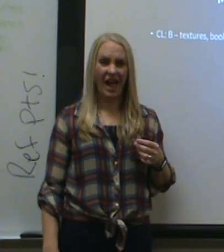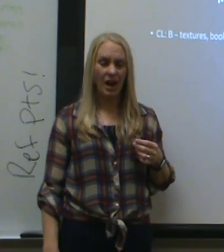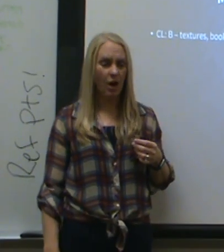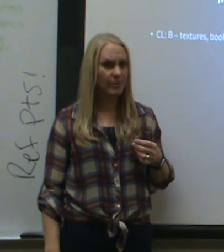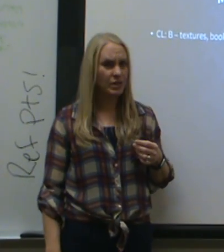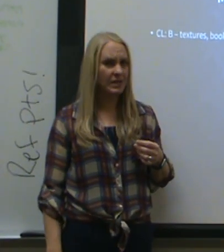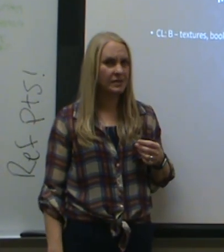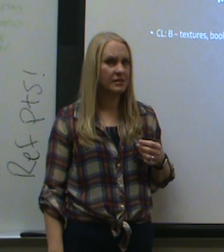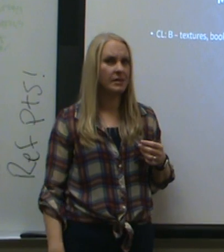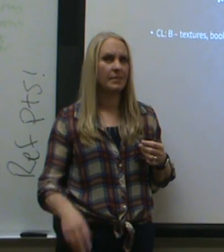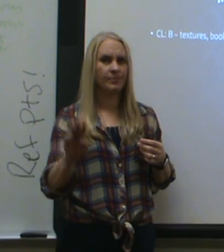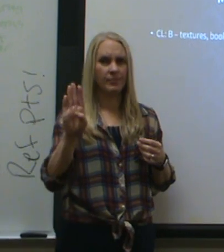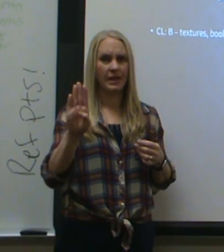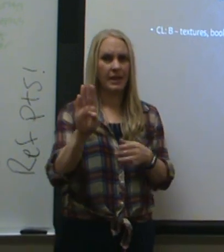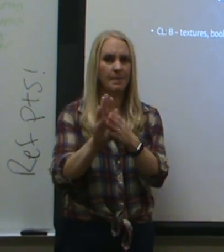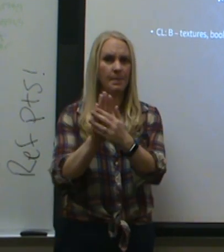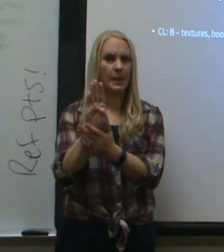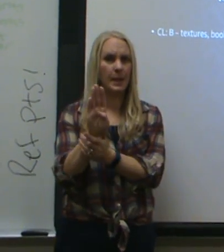flat objects. Okay.